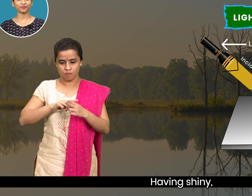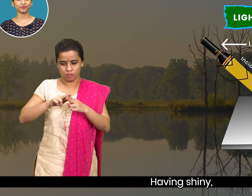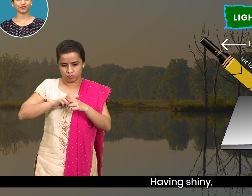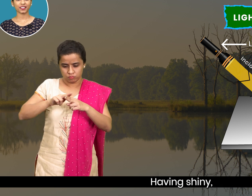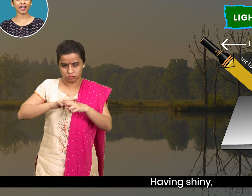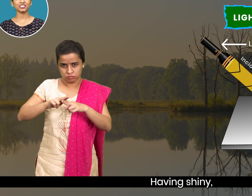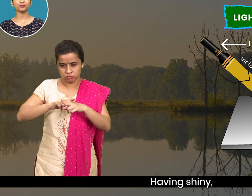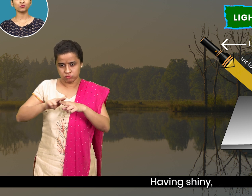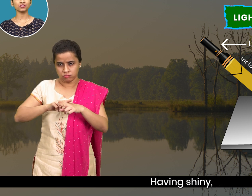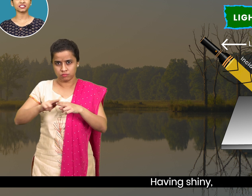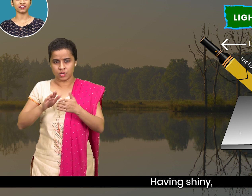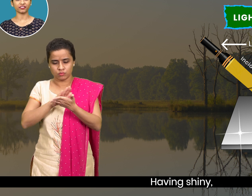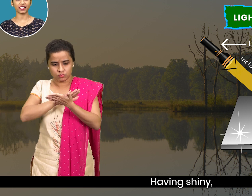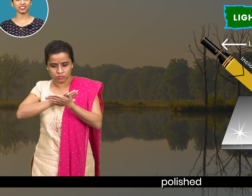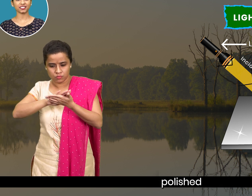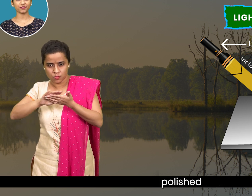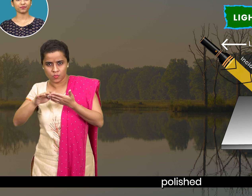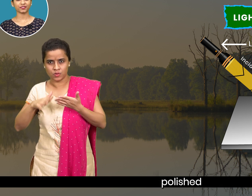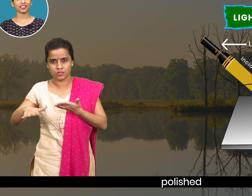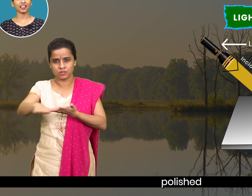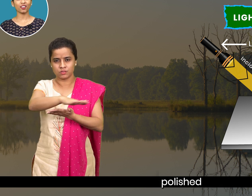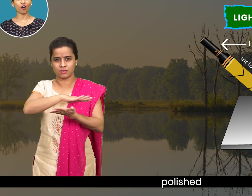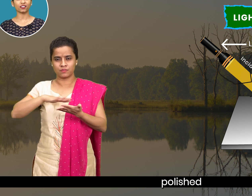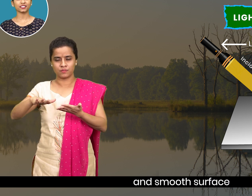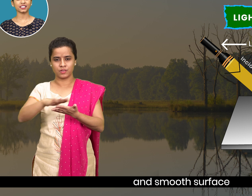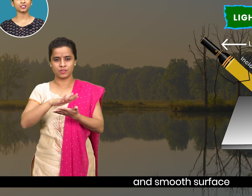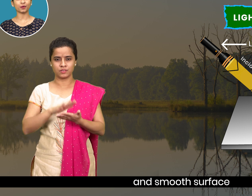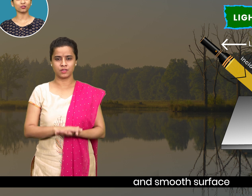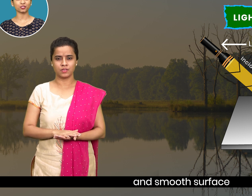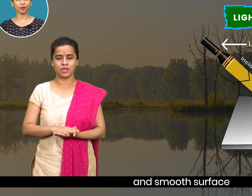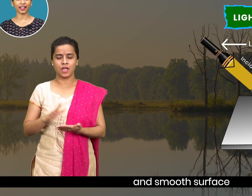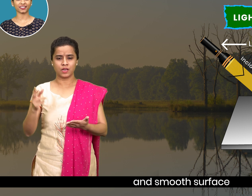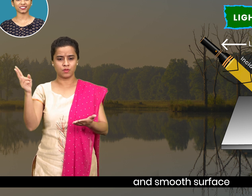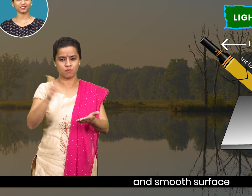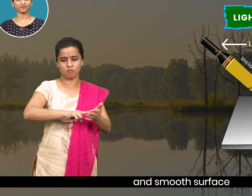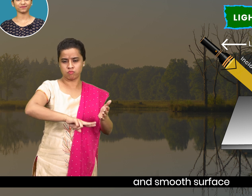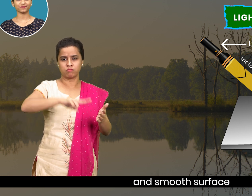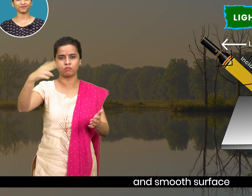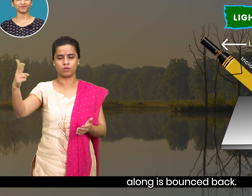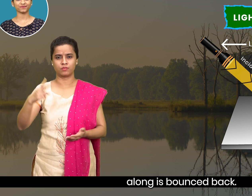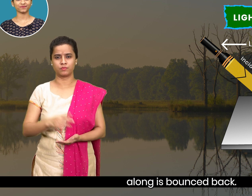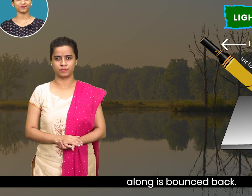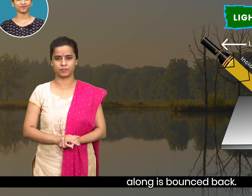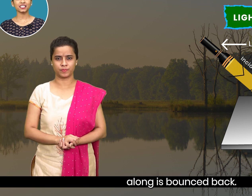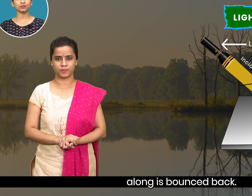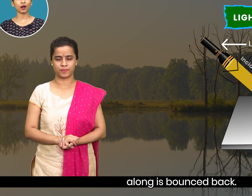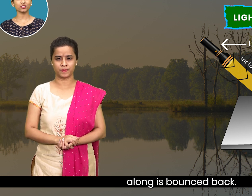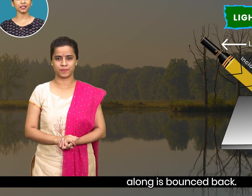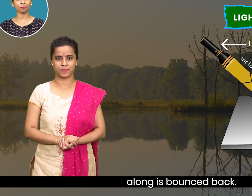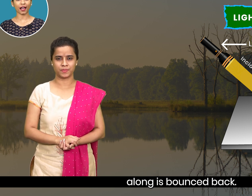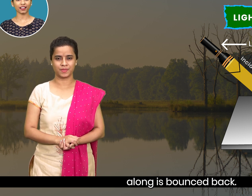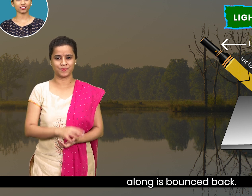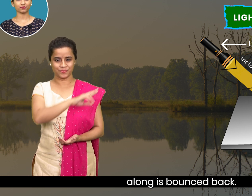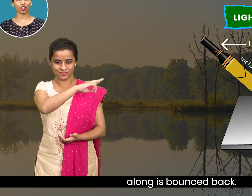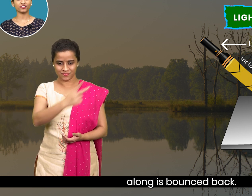polished and smooth surface along, is bounced back. This